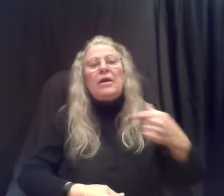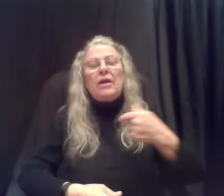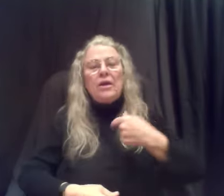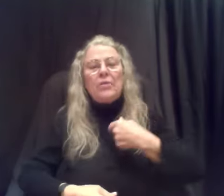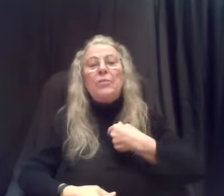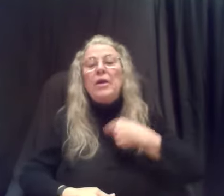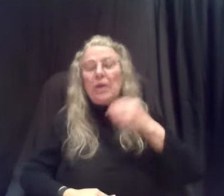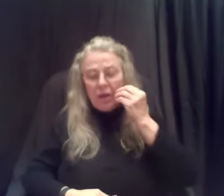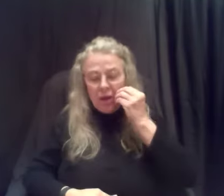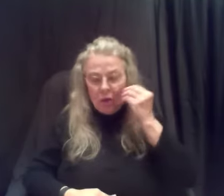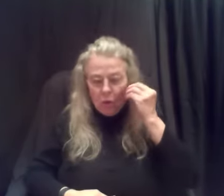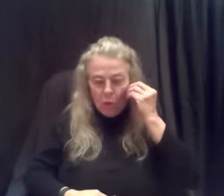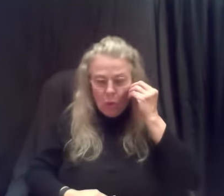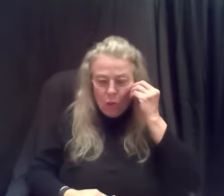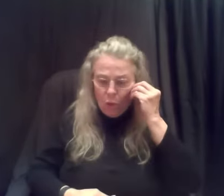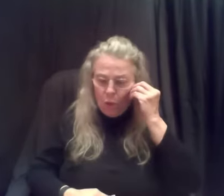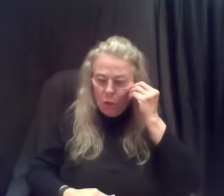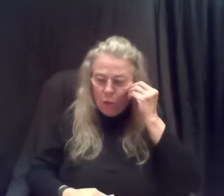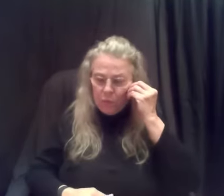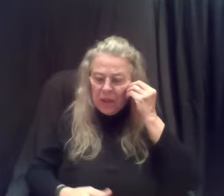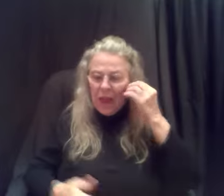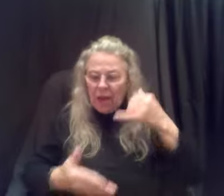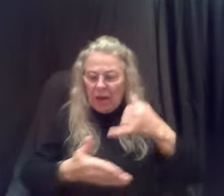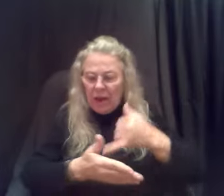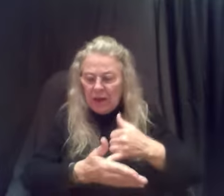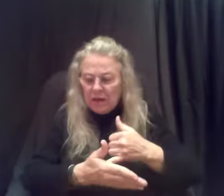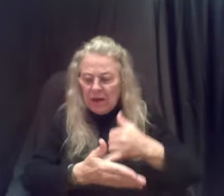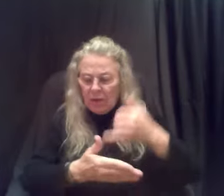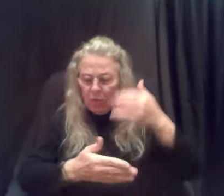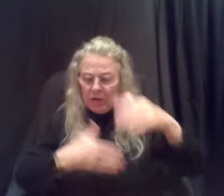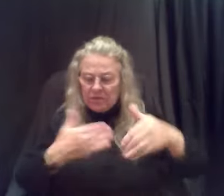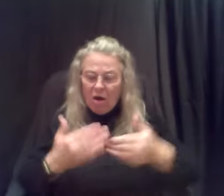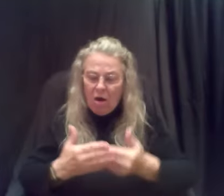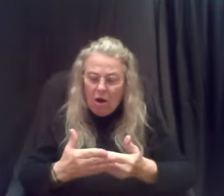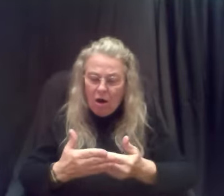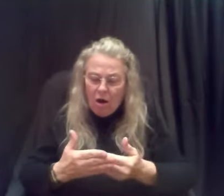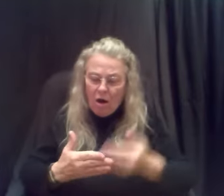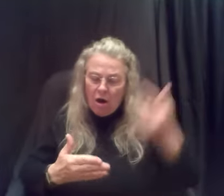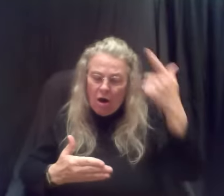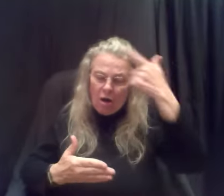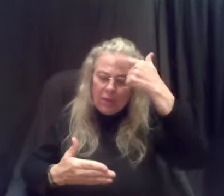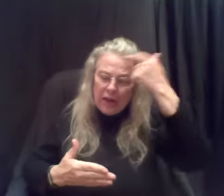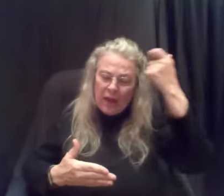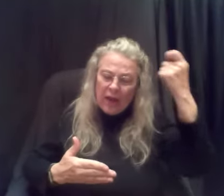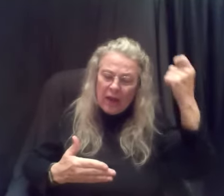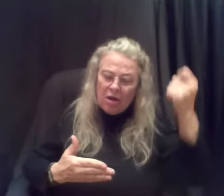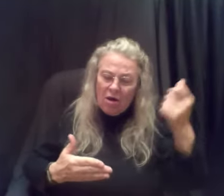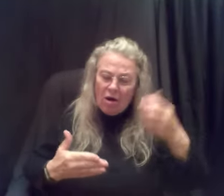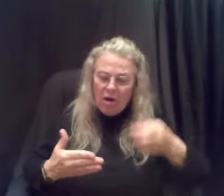lead me home. And it was all because